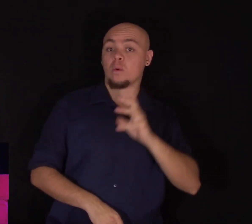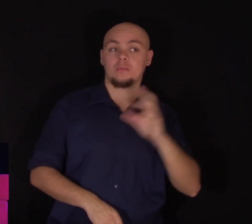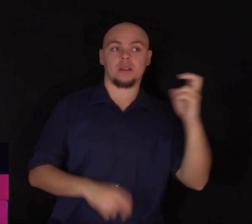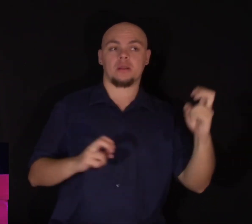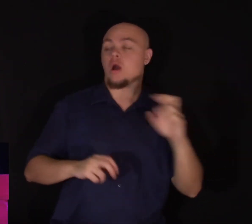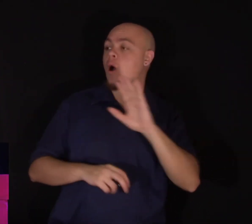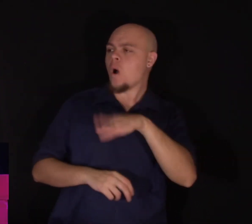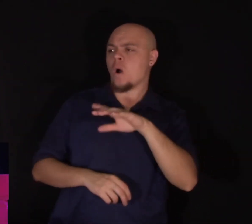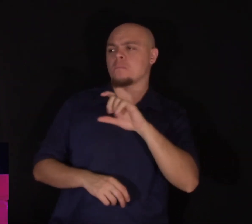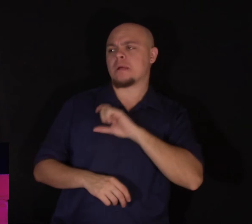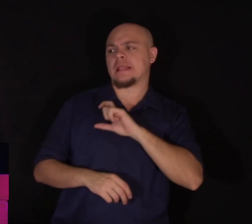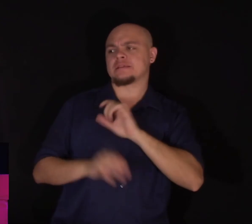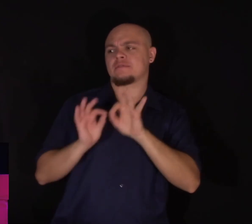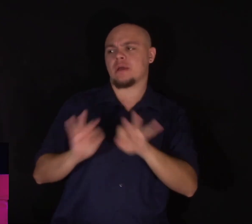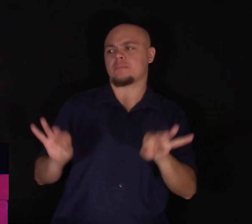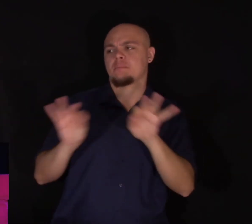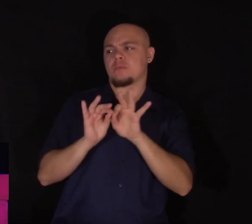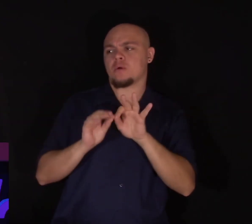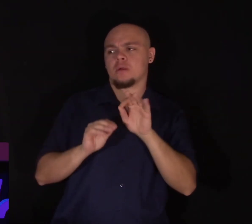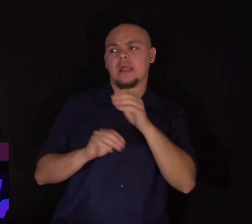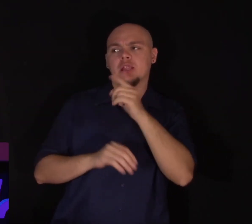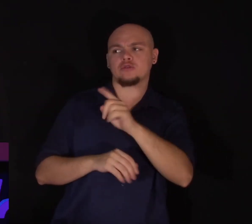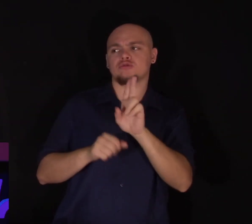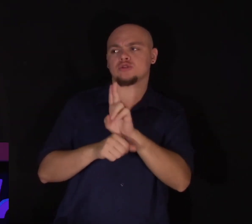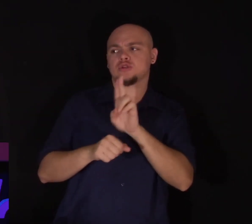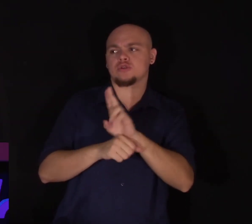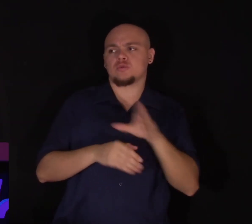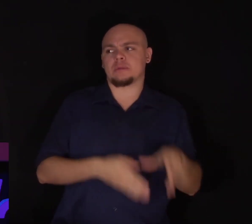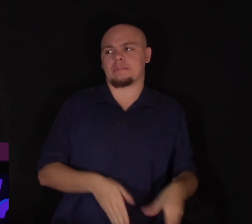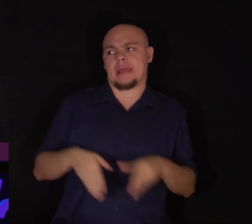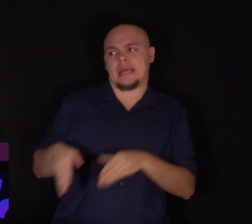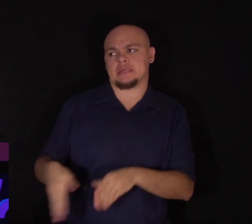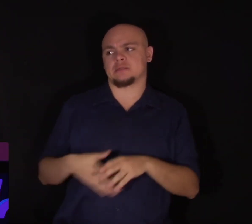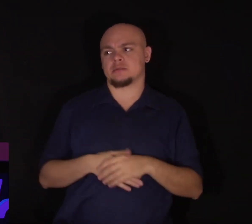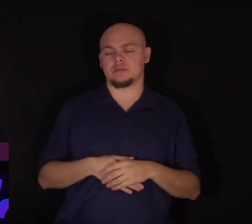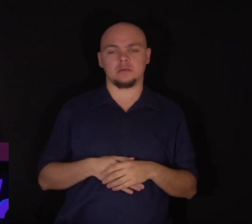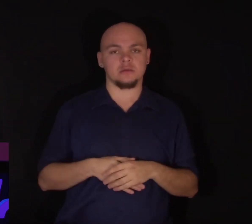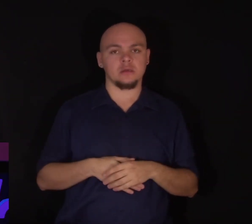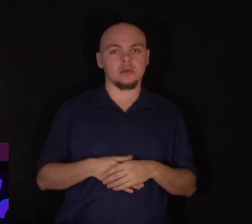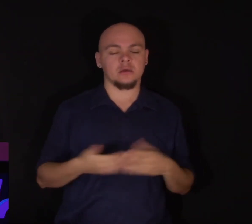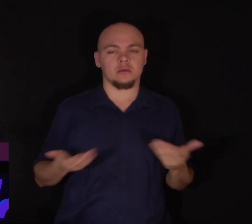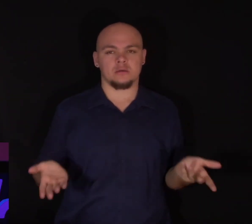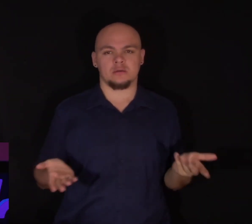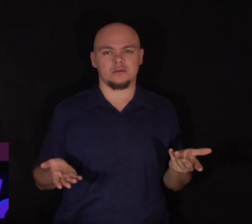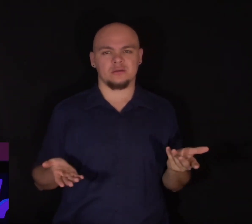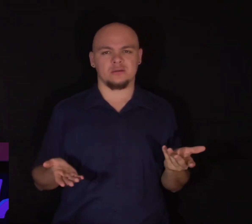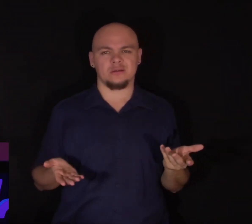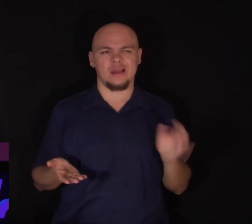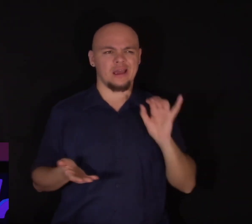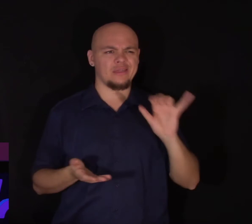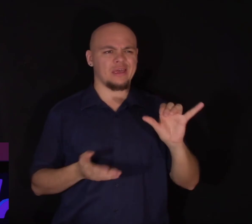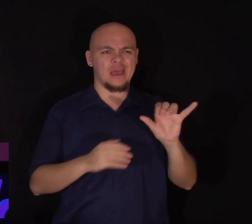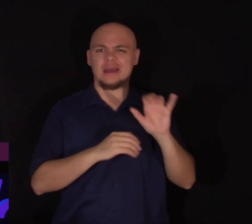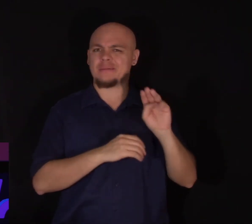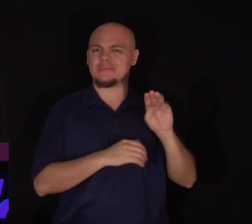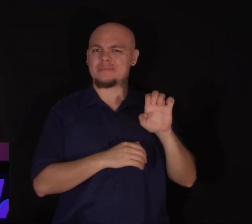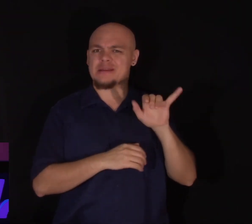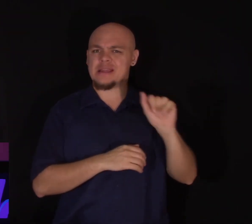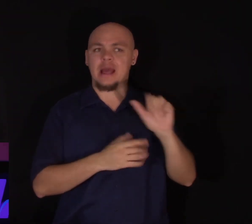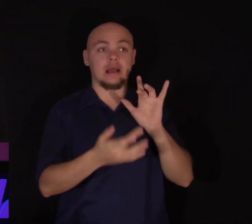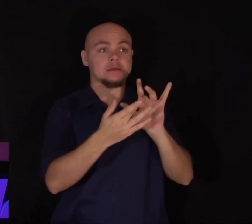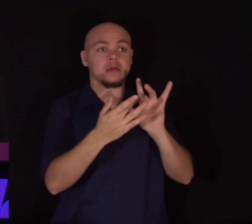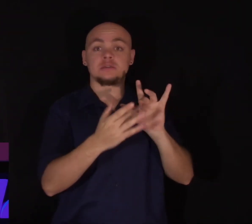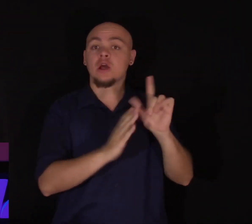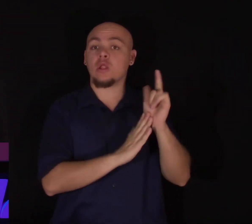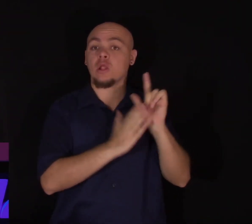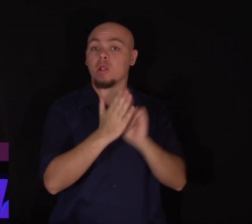have more important things to deal with and that I should wear trousers. At the height of those media appearances, I used all that publicity and I started contacting law